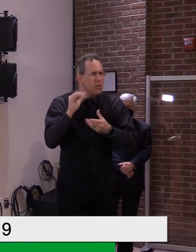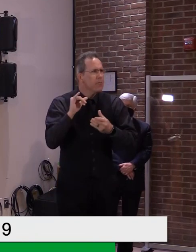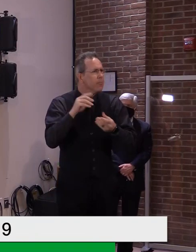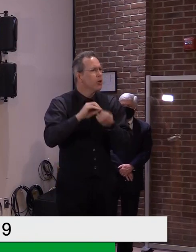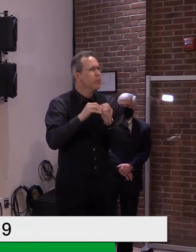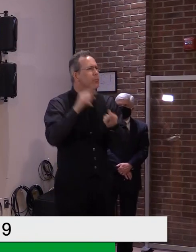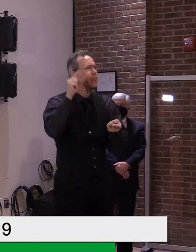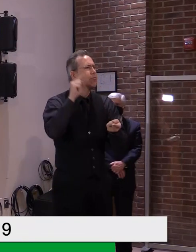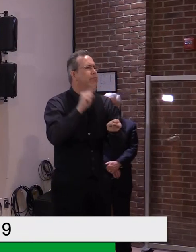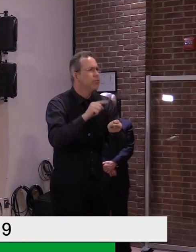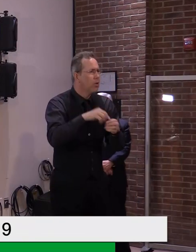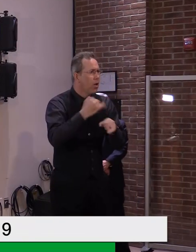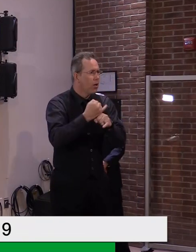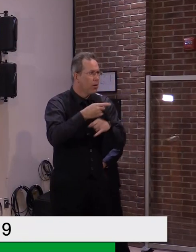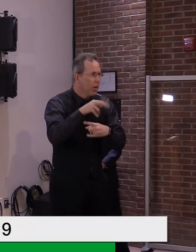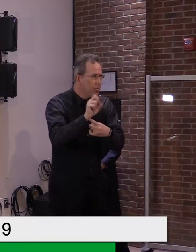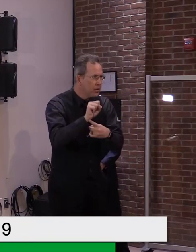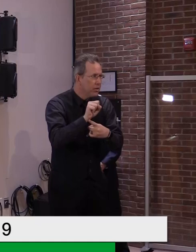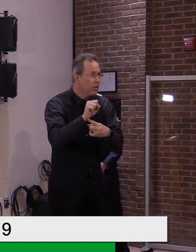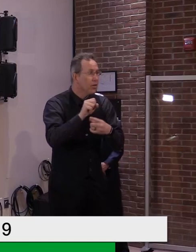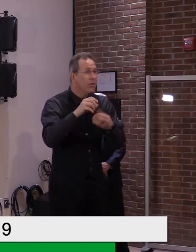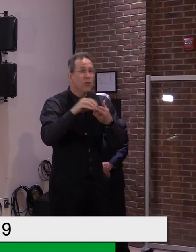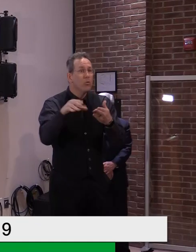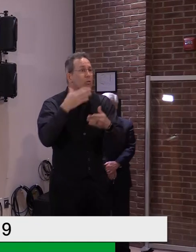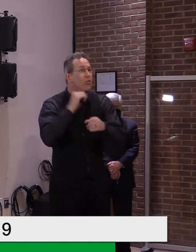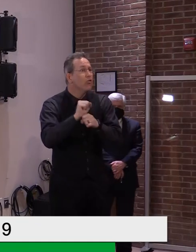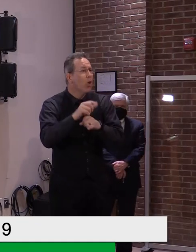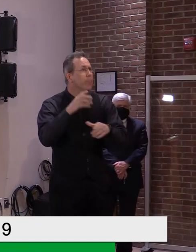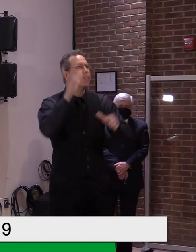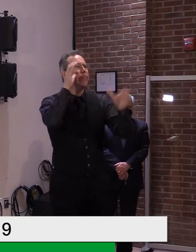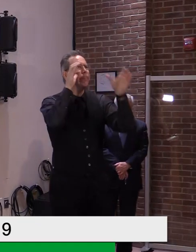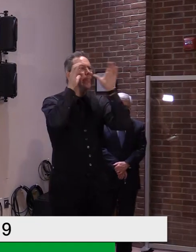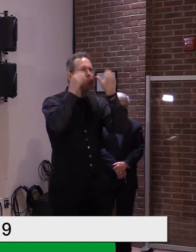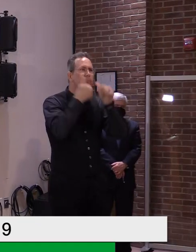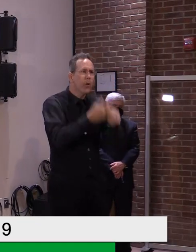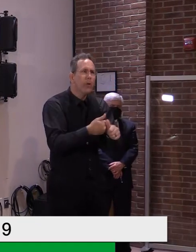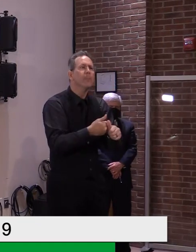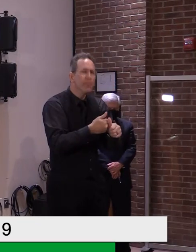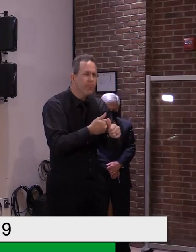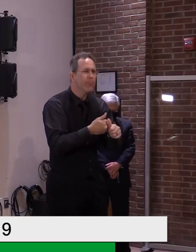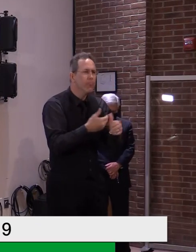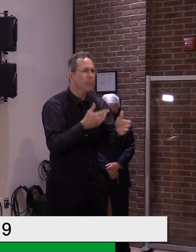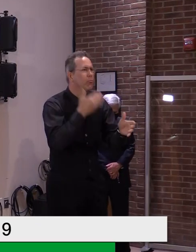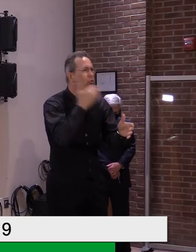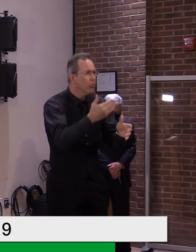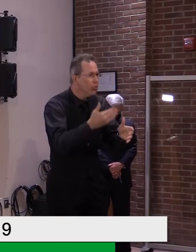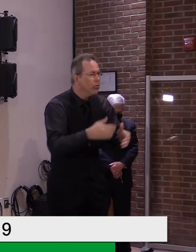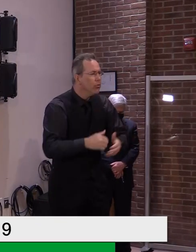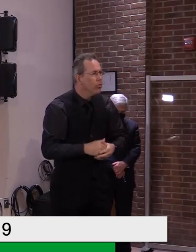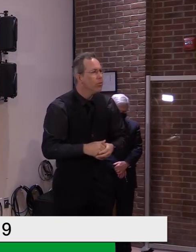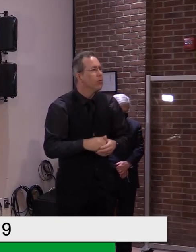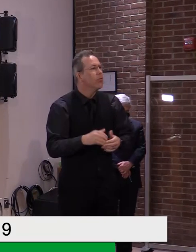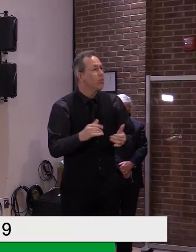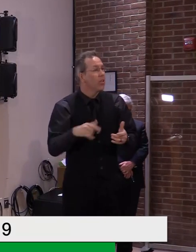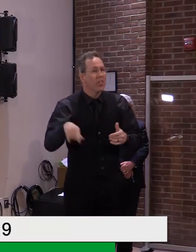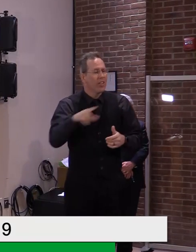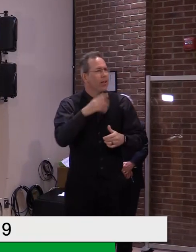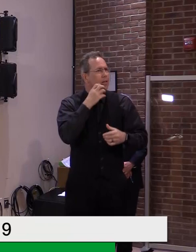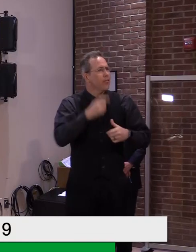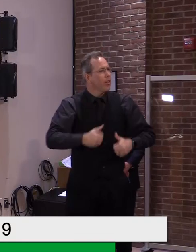the students were doing a great job of trying to make sure that their lives on campus could improve and they wouldn't be